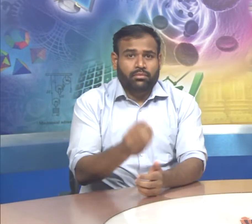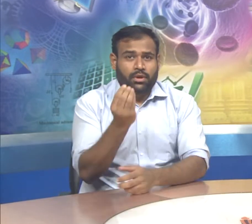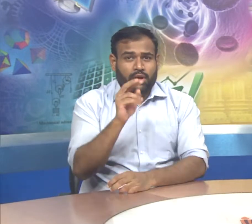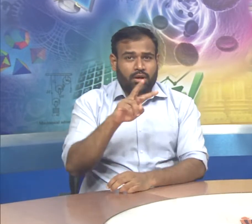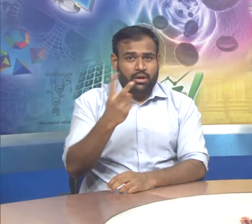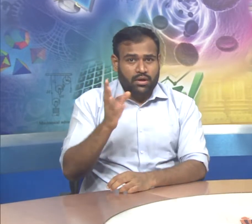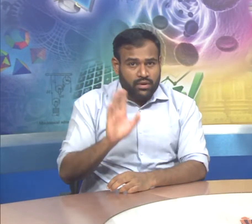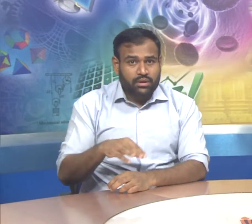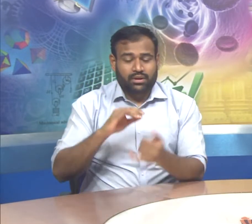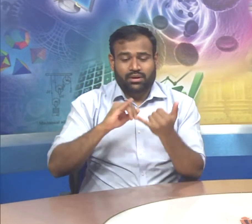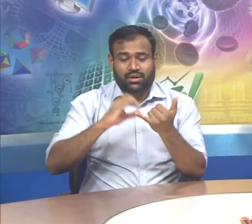In